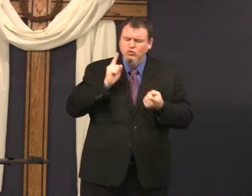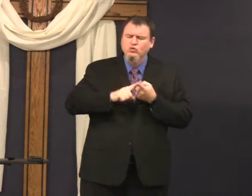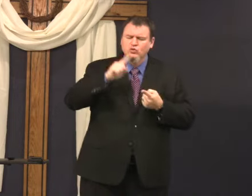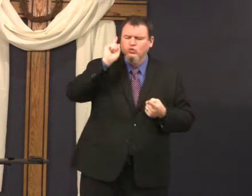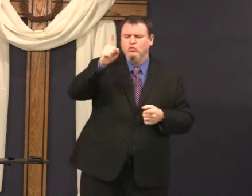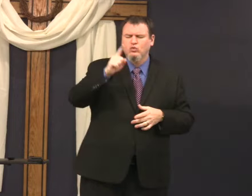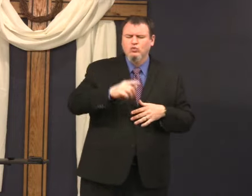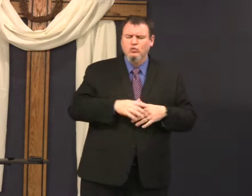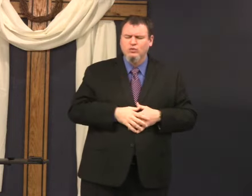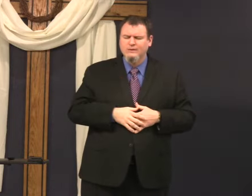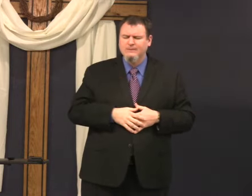lives to you.